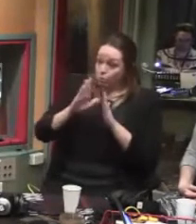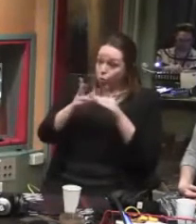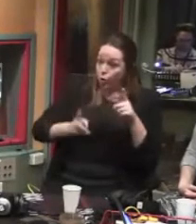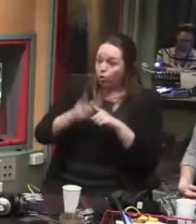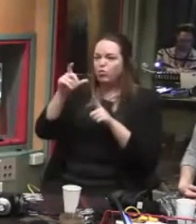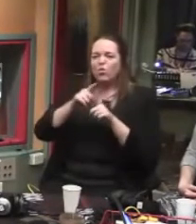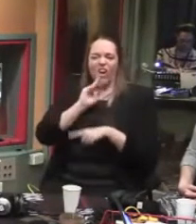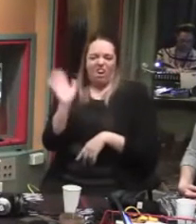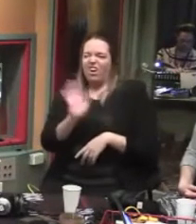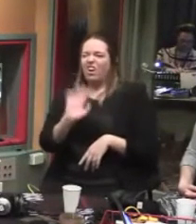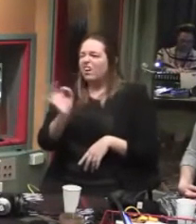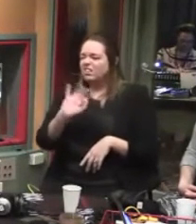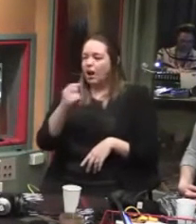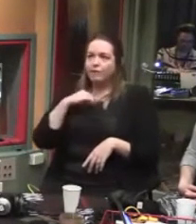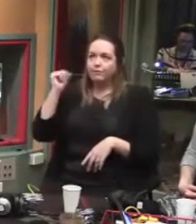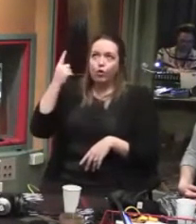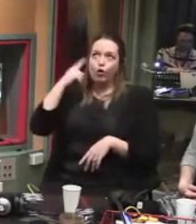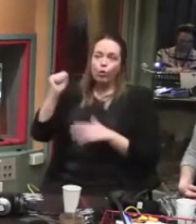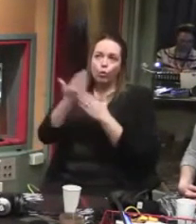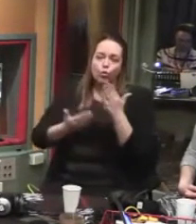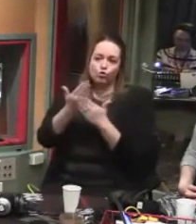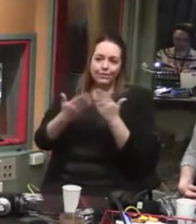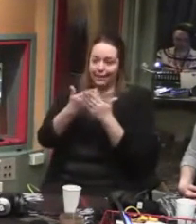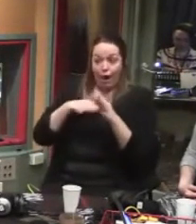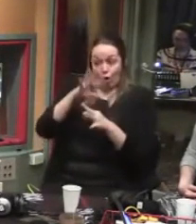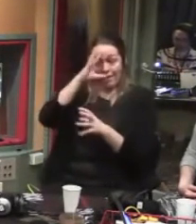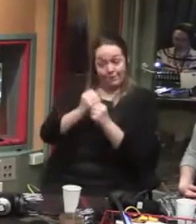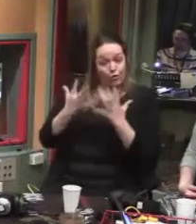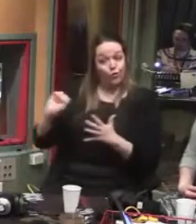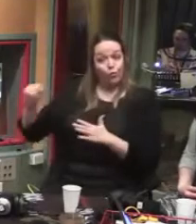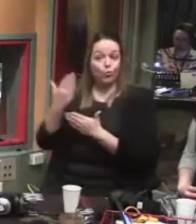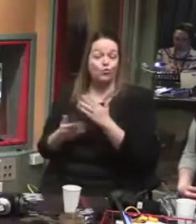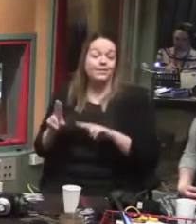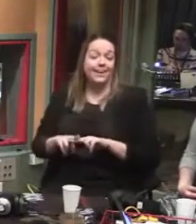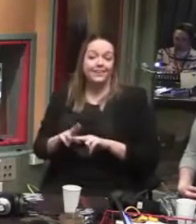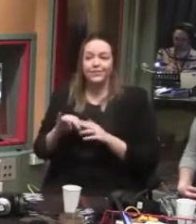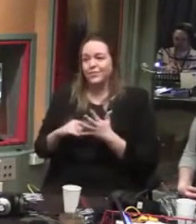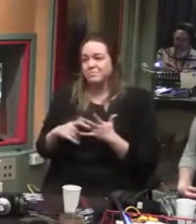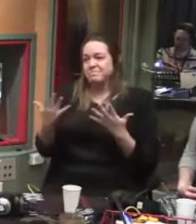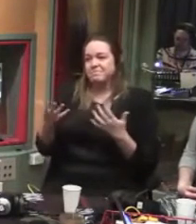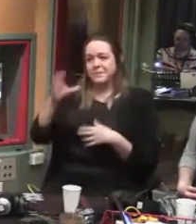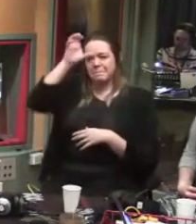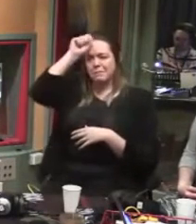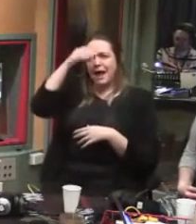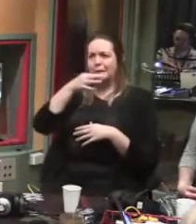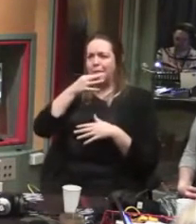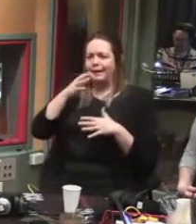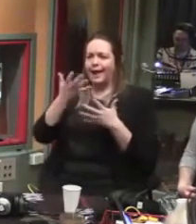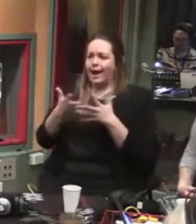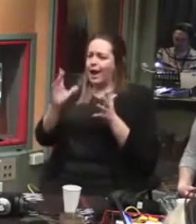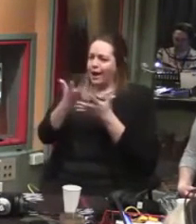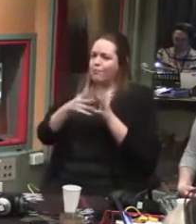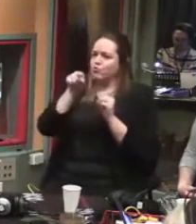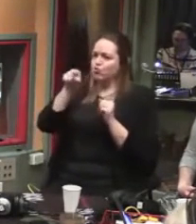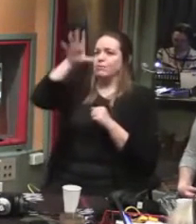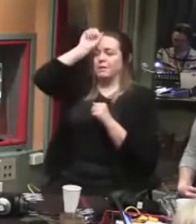said, oh, no, I don't think I'll come to that. She said, I've heard all those stories. I'm not sure that I believe a lot of them, so memory is a bit the way it's in your head. But no, I